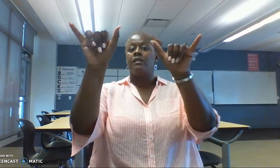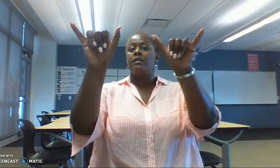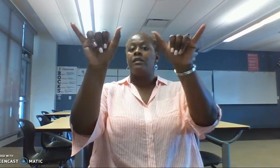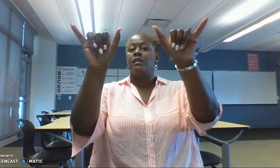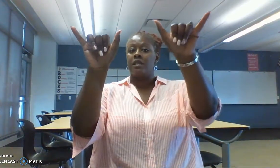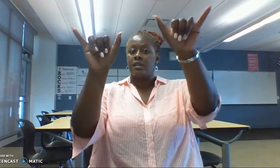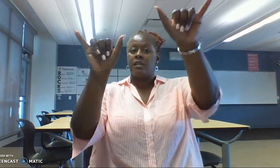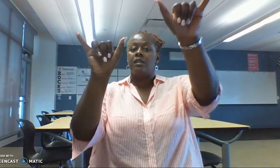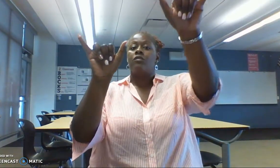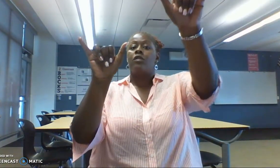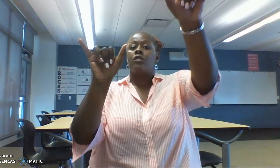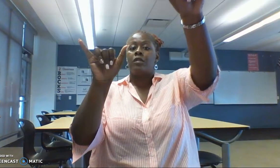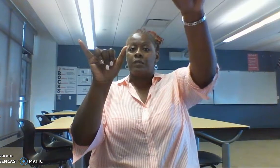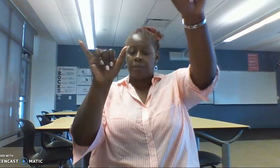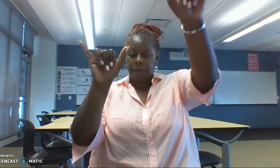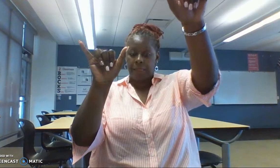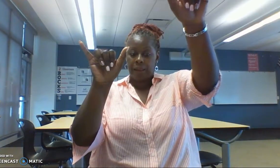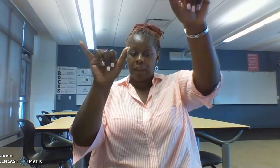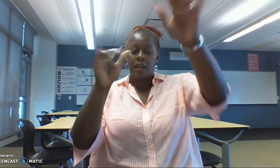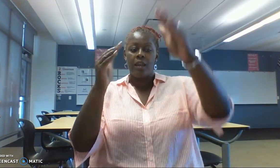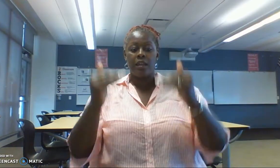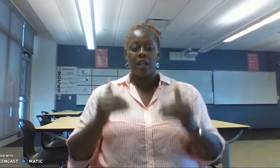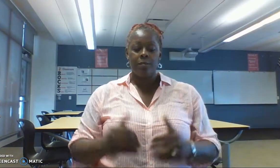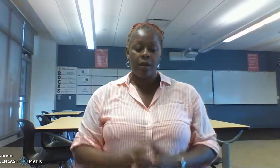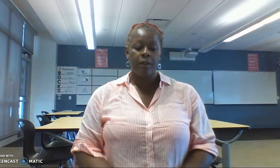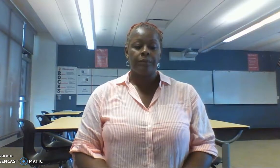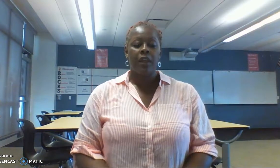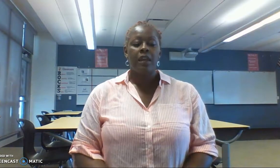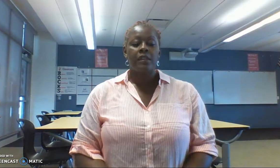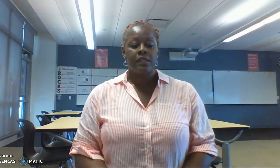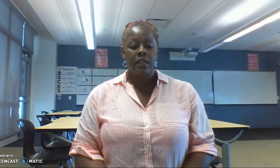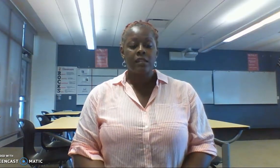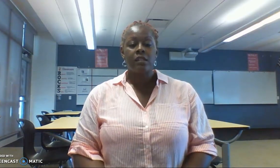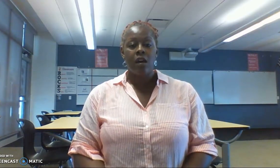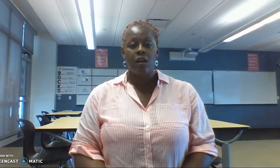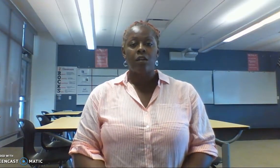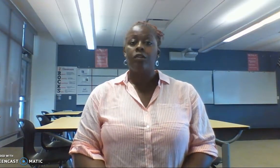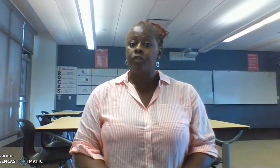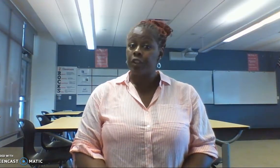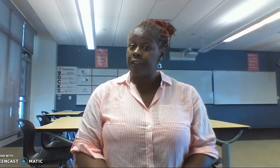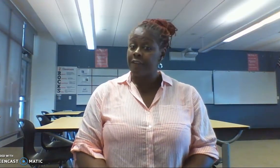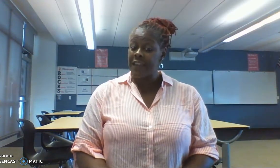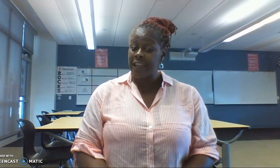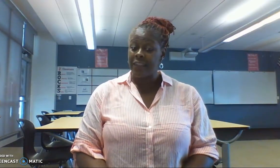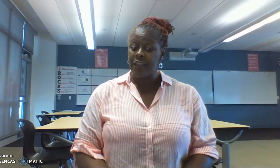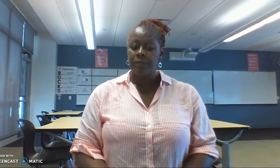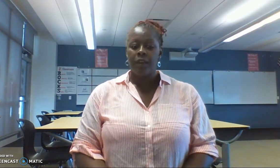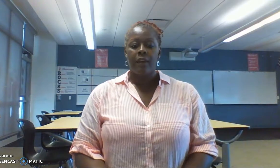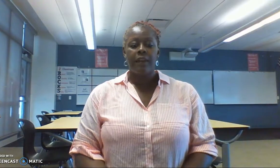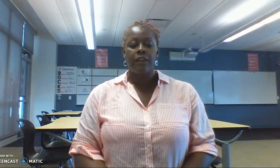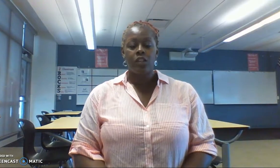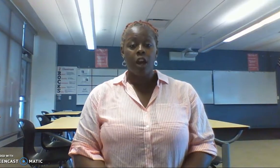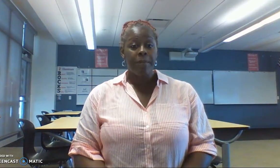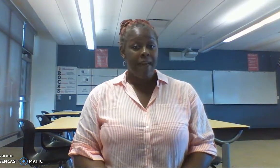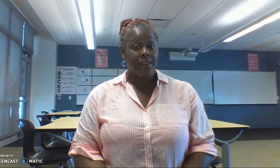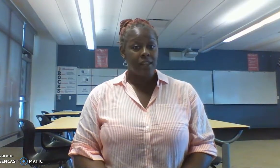seas. And then extend it further. Okay. Next part. Sing a song full of the faith that the dark past has